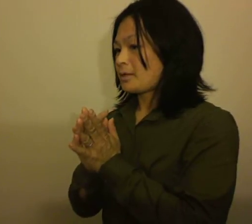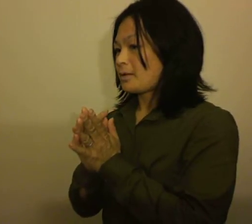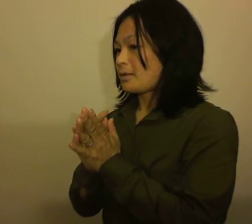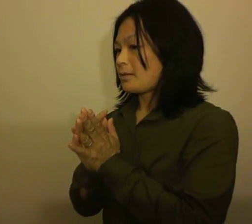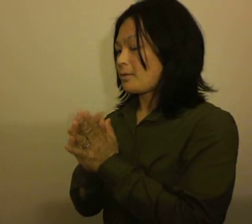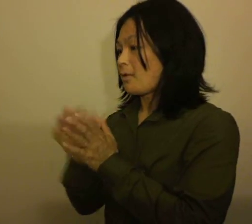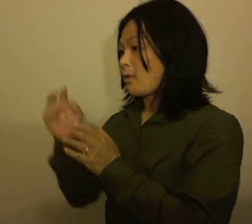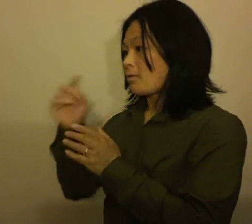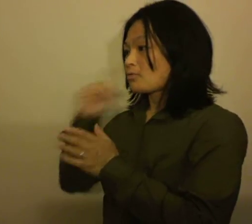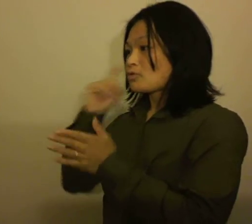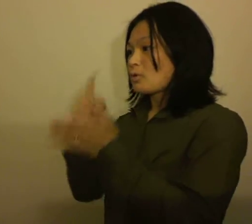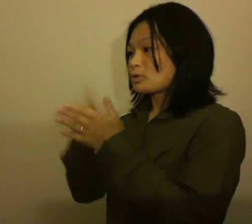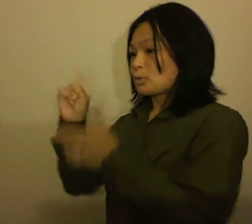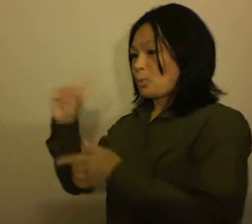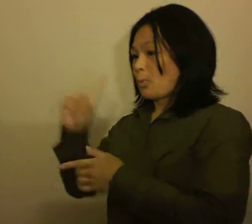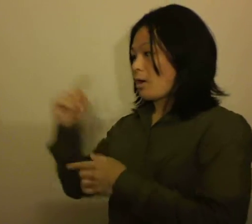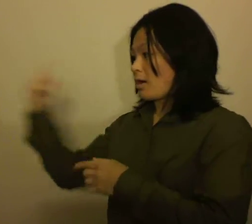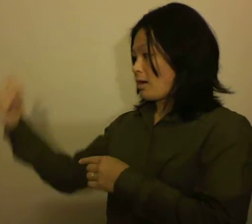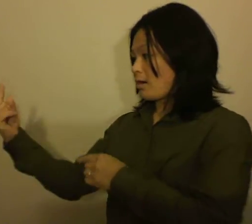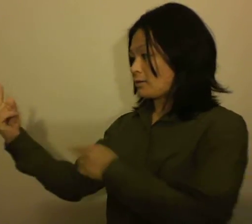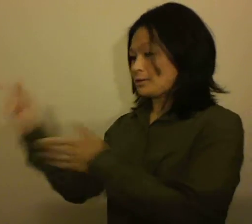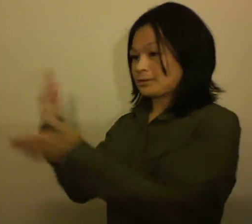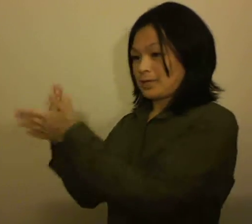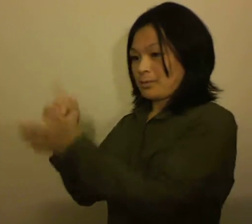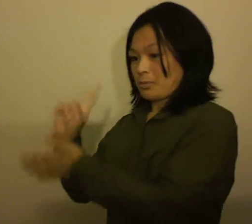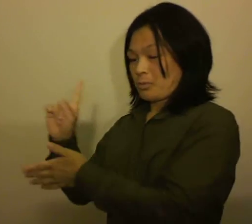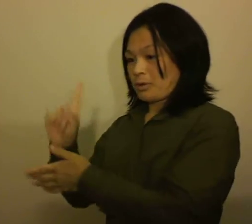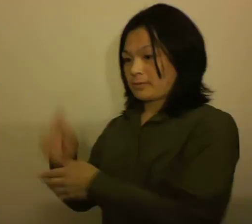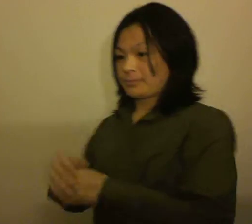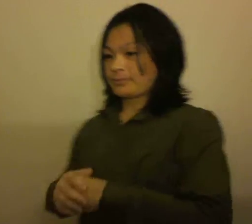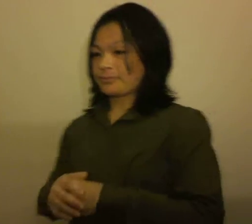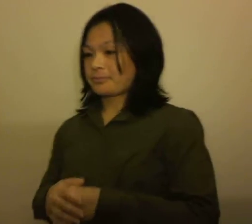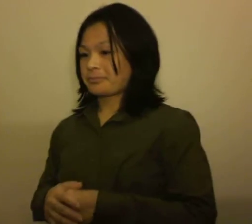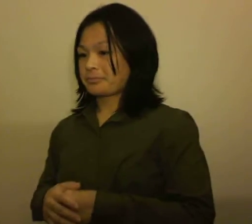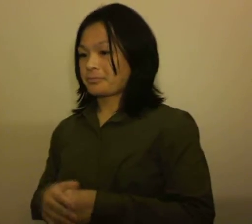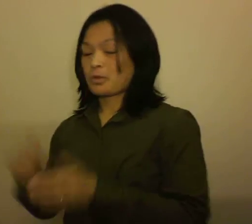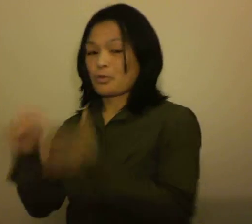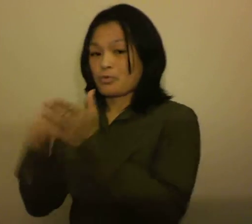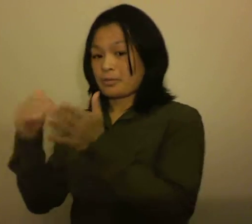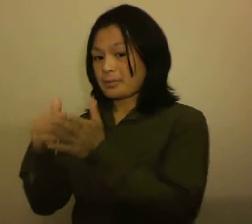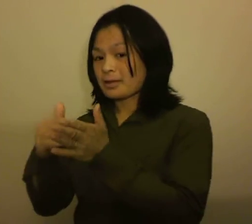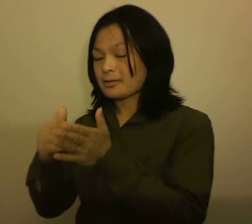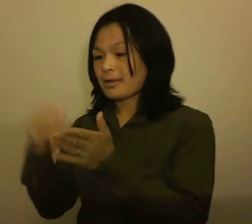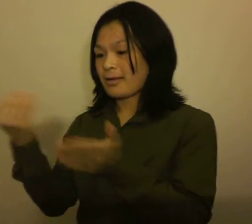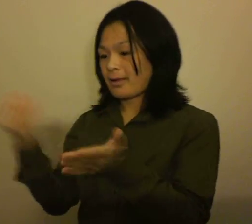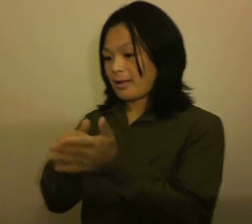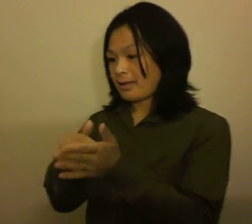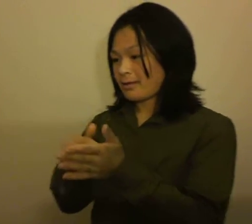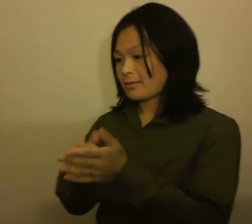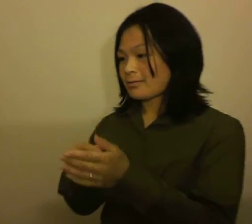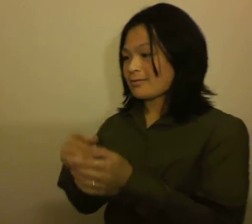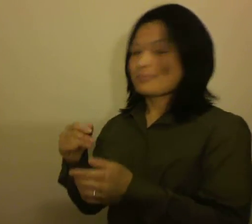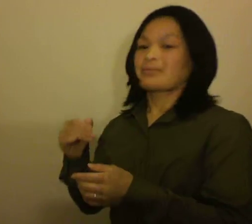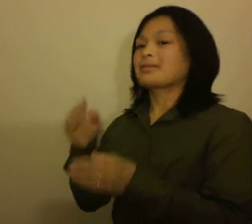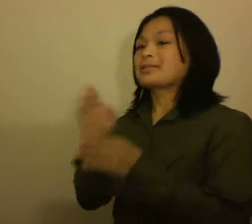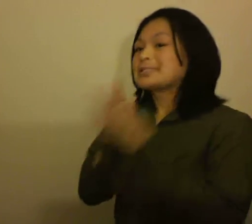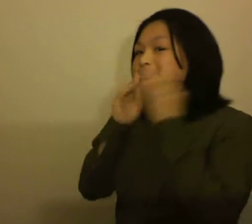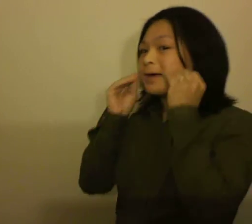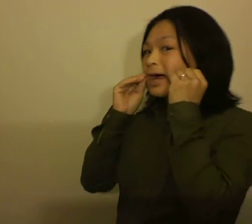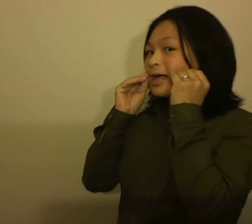stops. Then repeat this, but this time have that first person who was just smiling put an angry look on